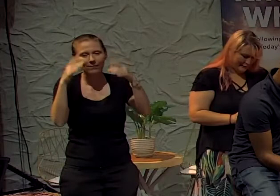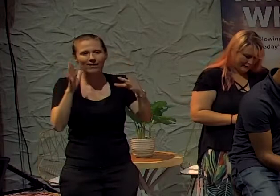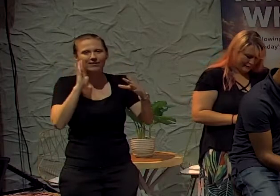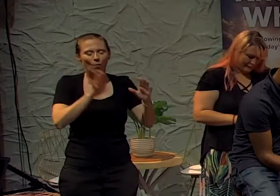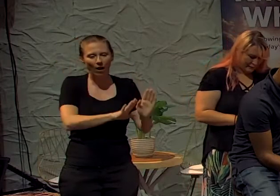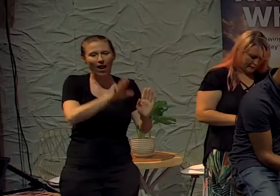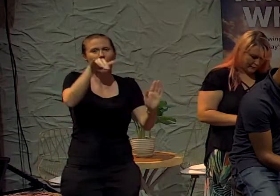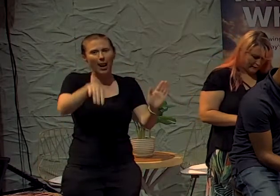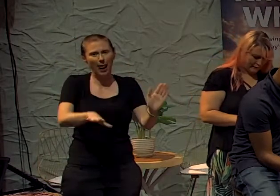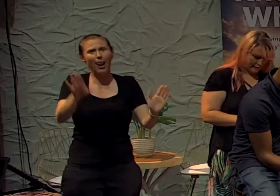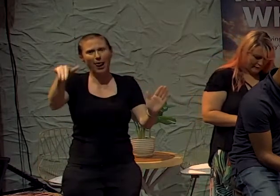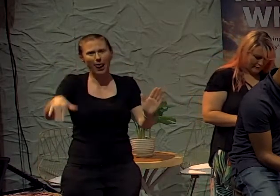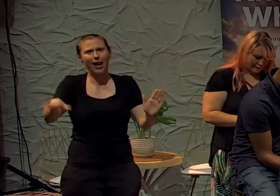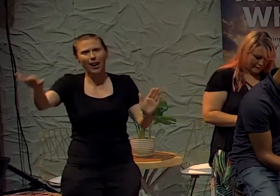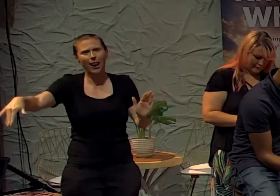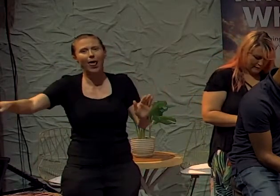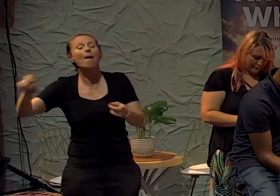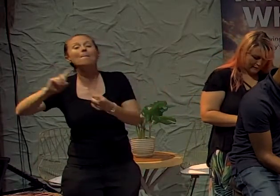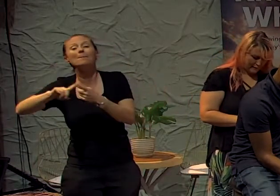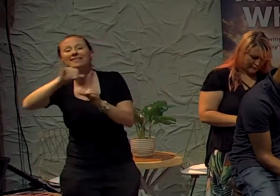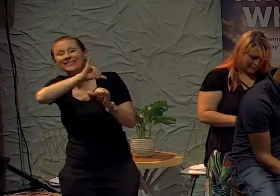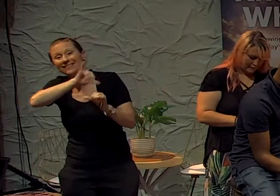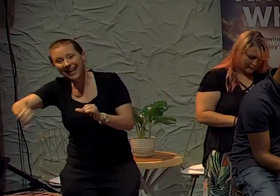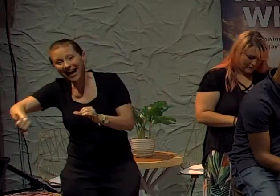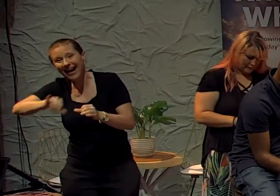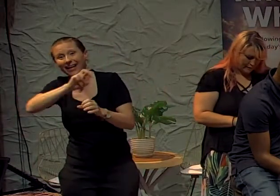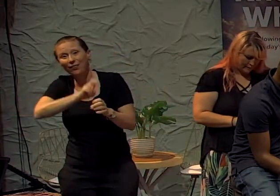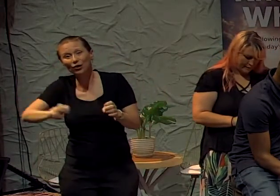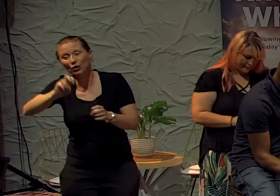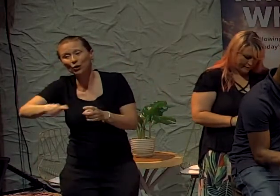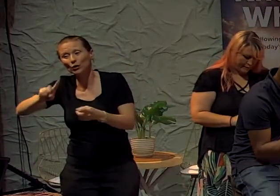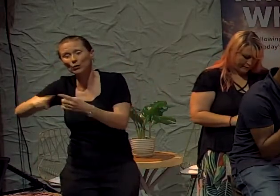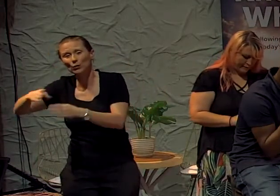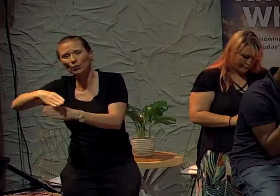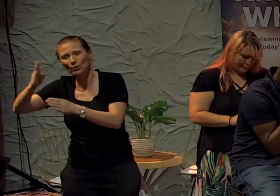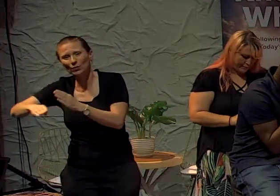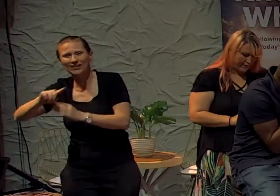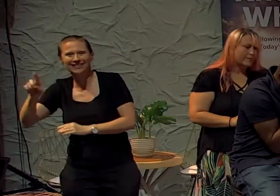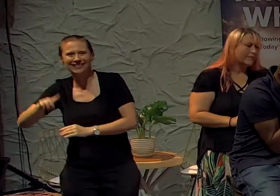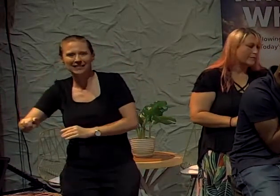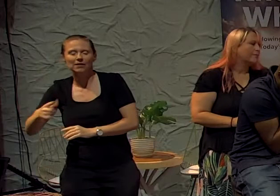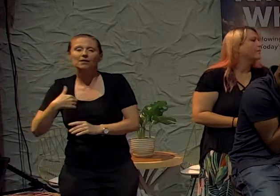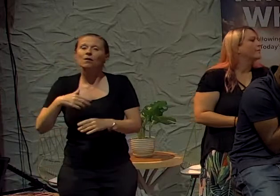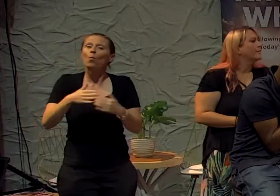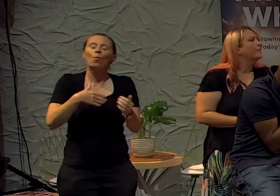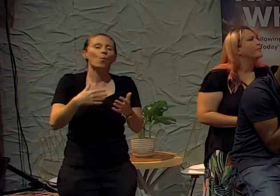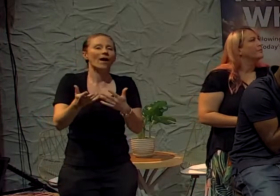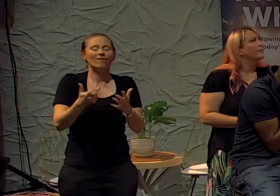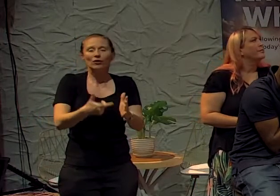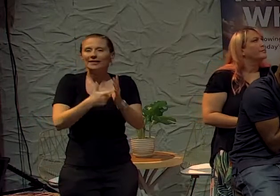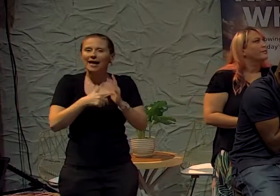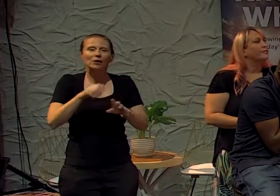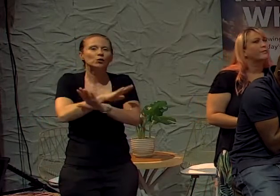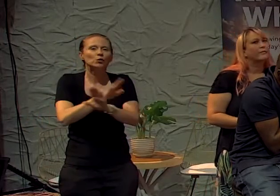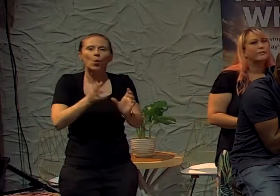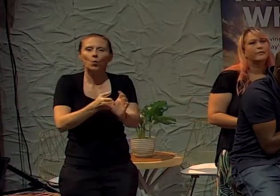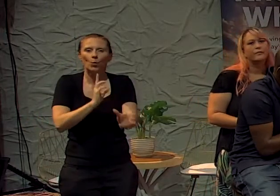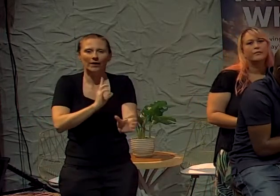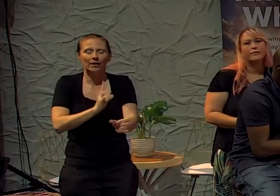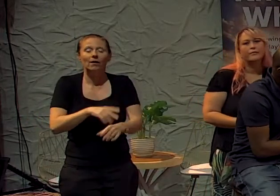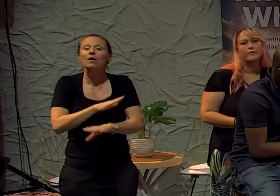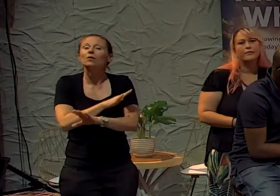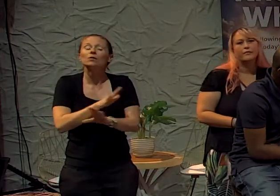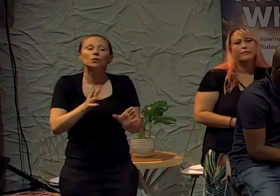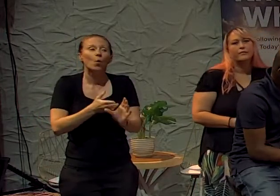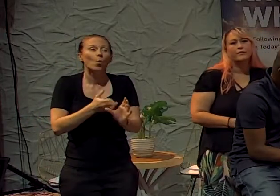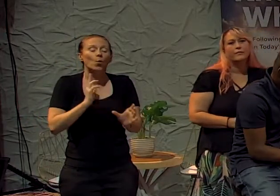but stay all the way through to Z. Okay, whatever course it takes, stay all the way. Don't quit. And don't quit